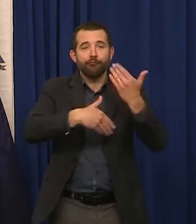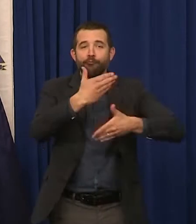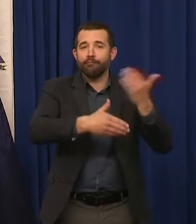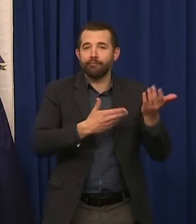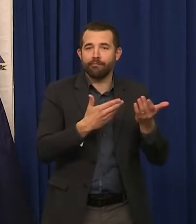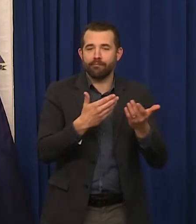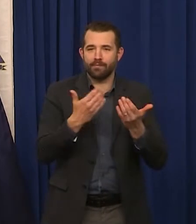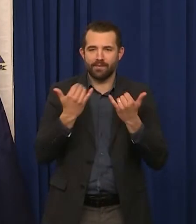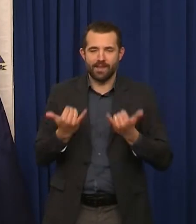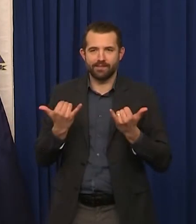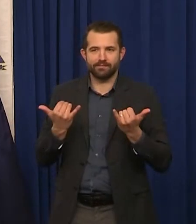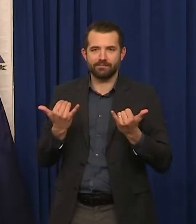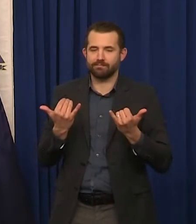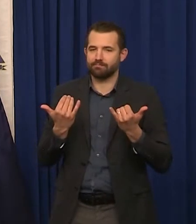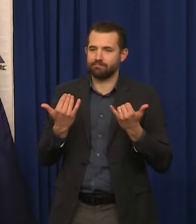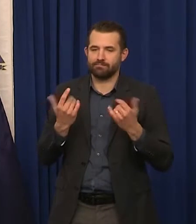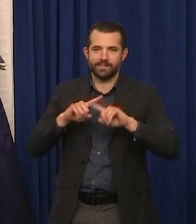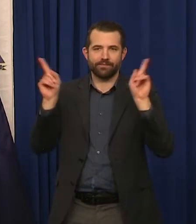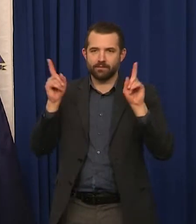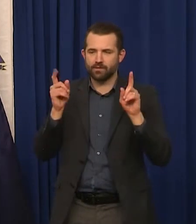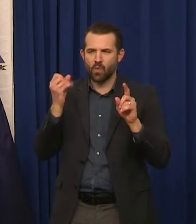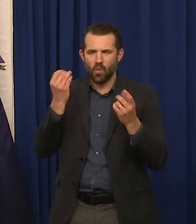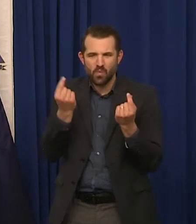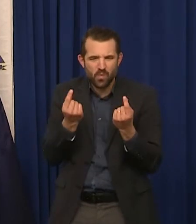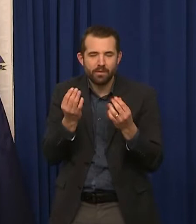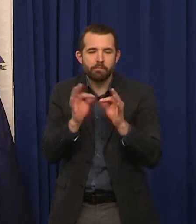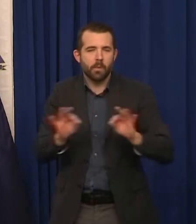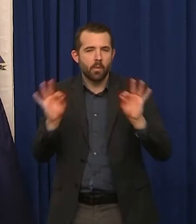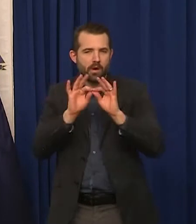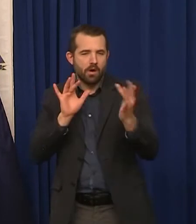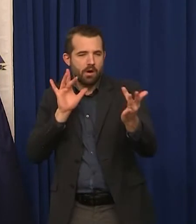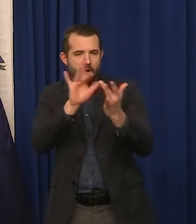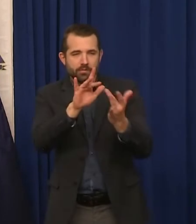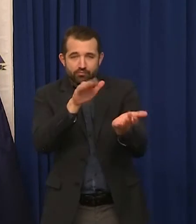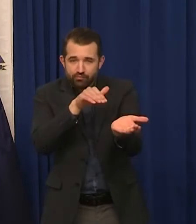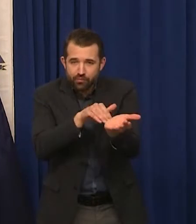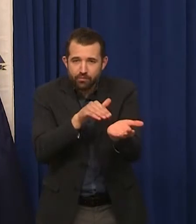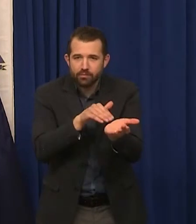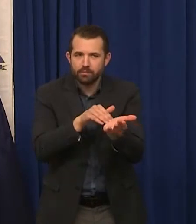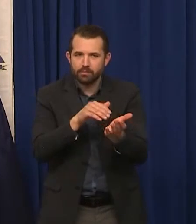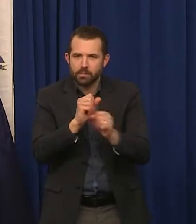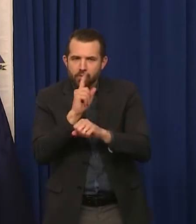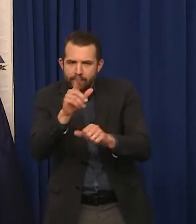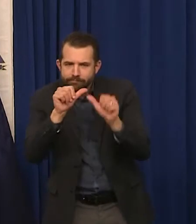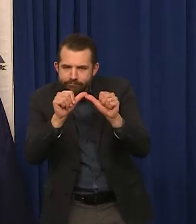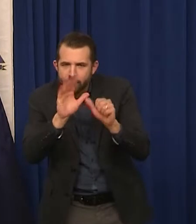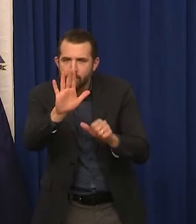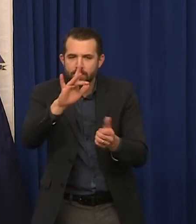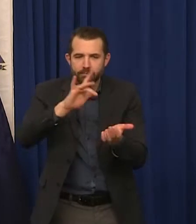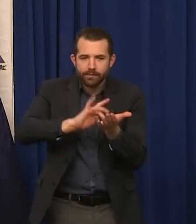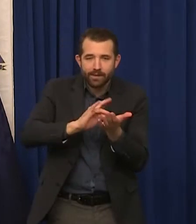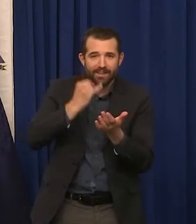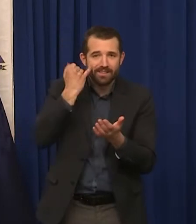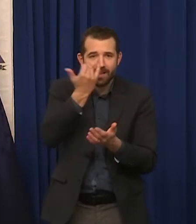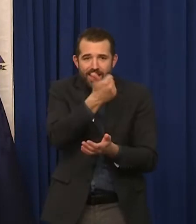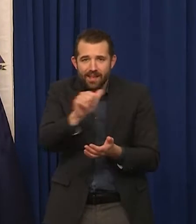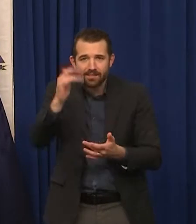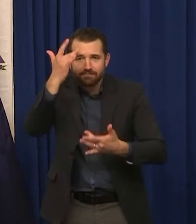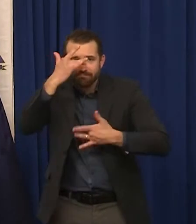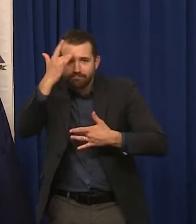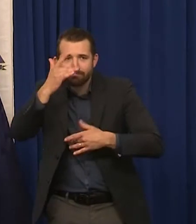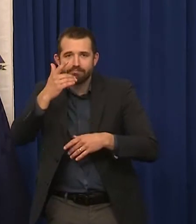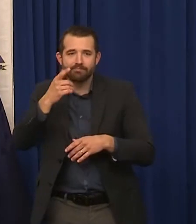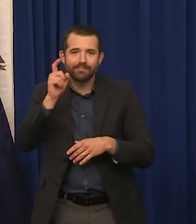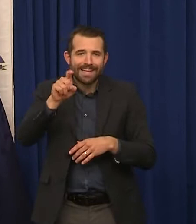manage any chronic medical conditions you may have has doubtless become more challenging But we cannot put